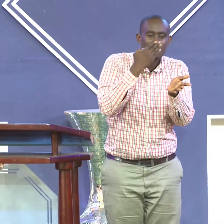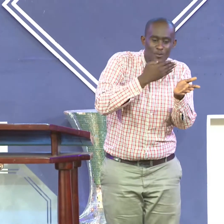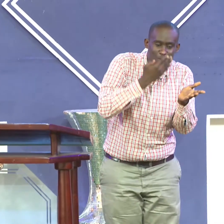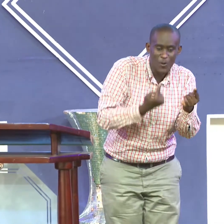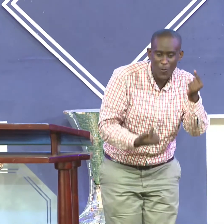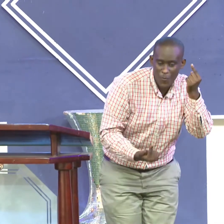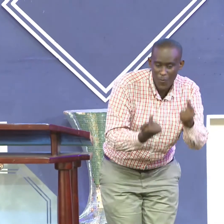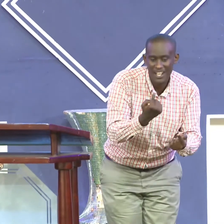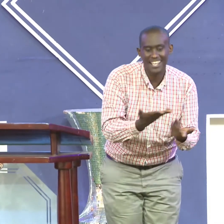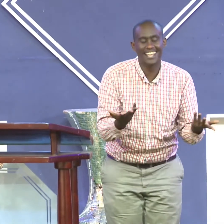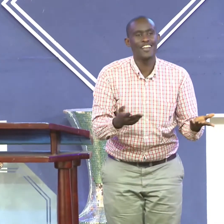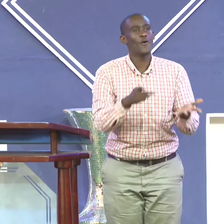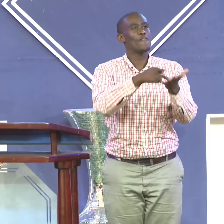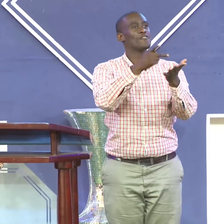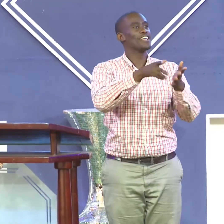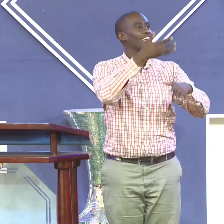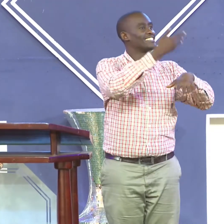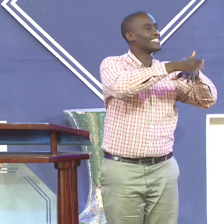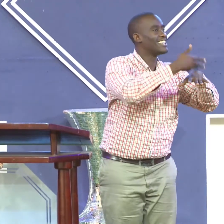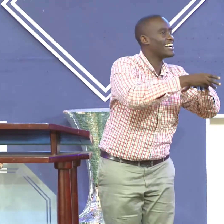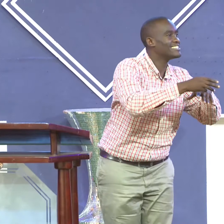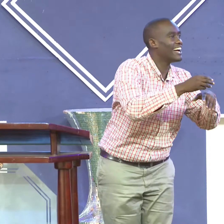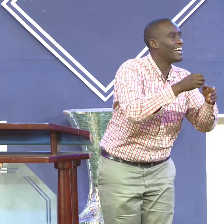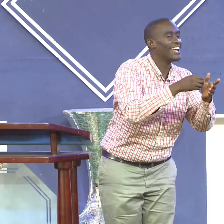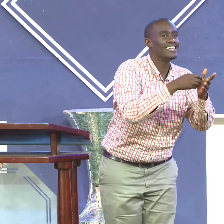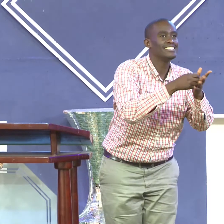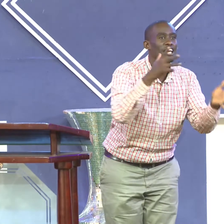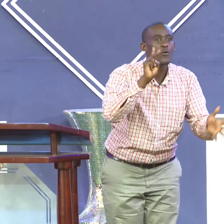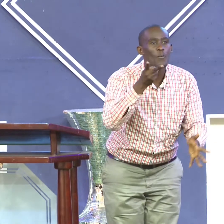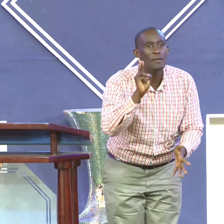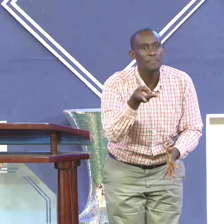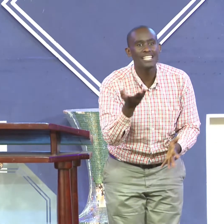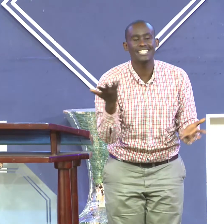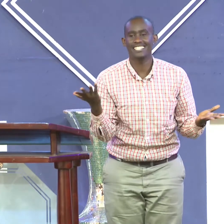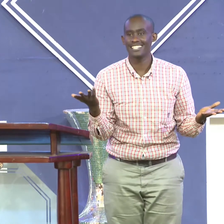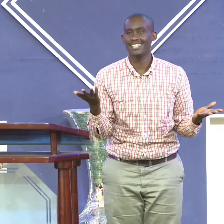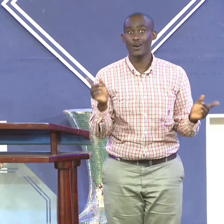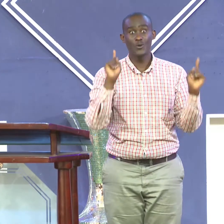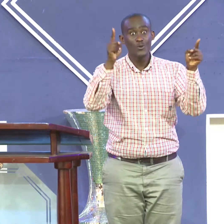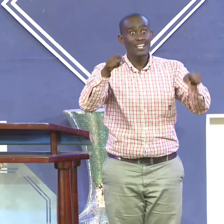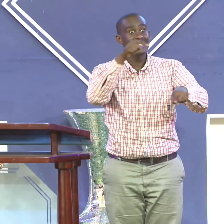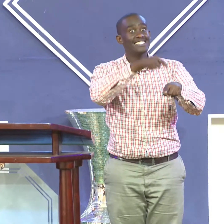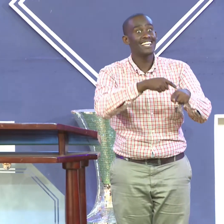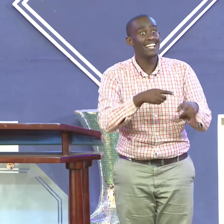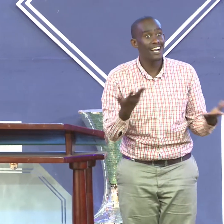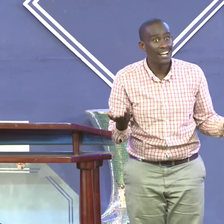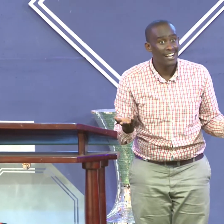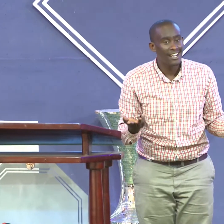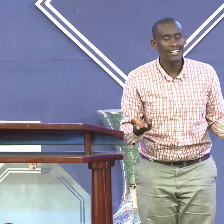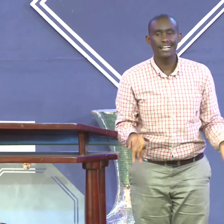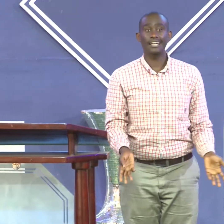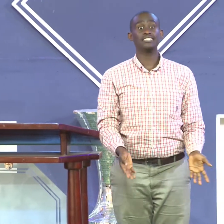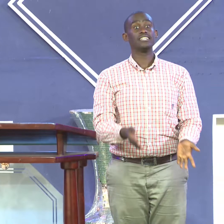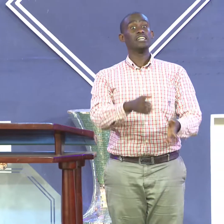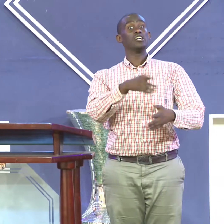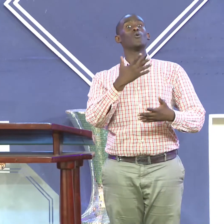some little oil, and then you will get money to buy now fish for 2,000. And then a time